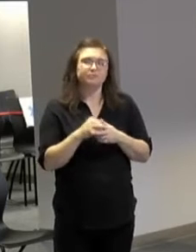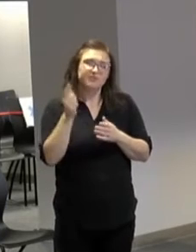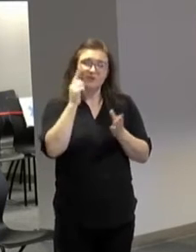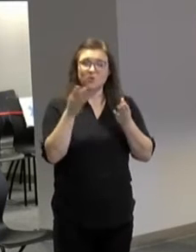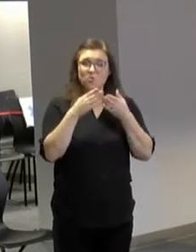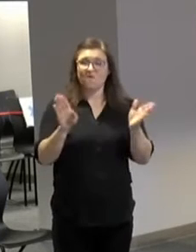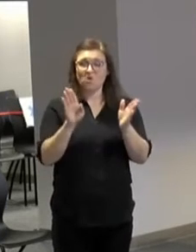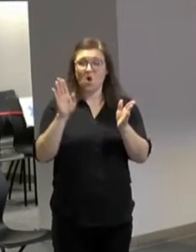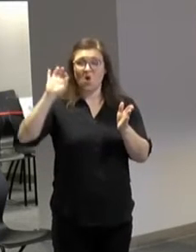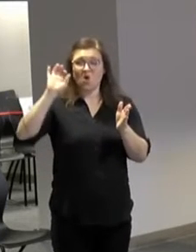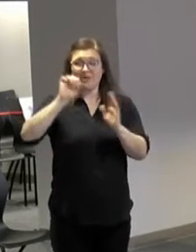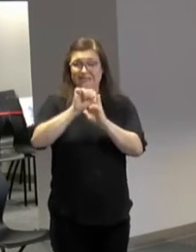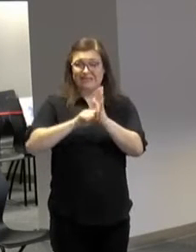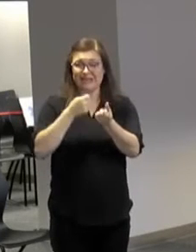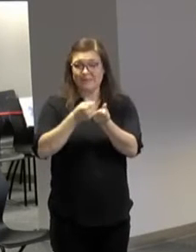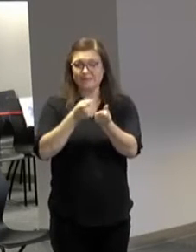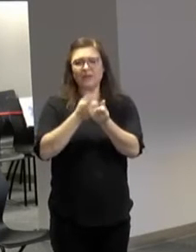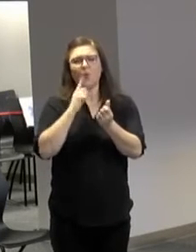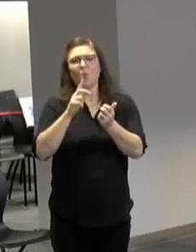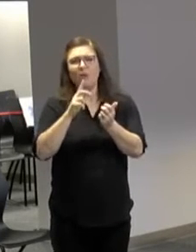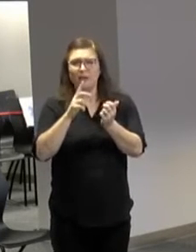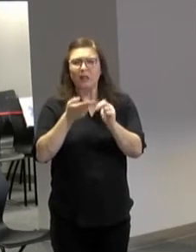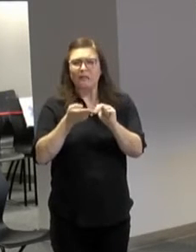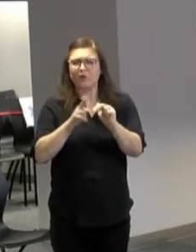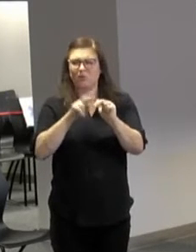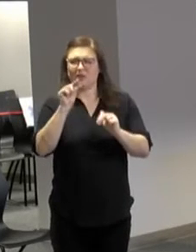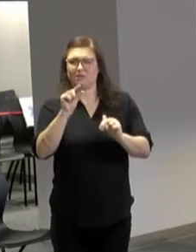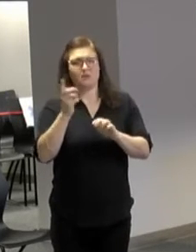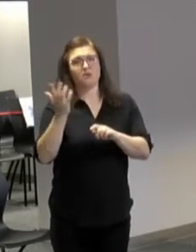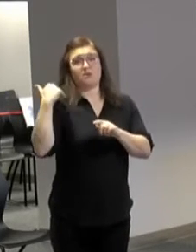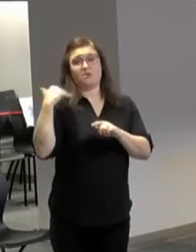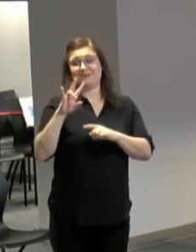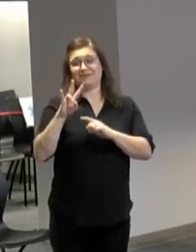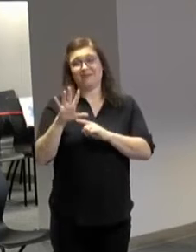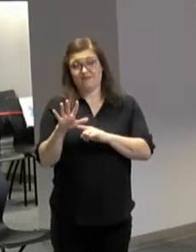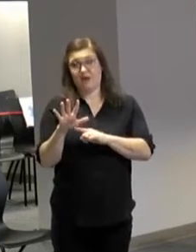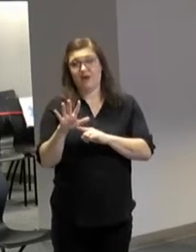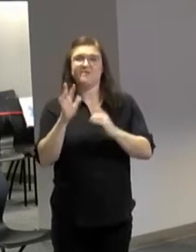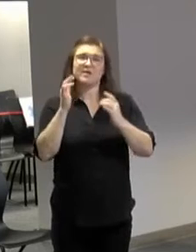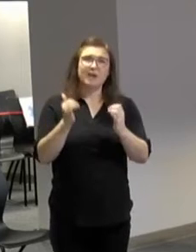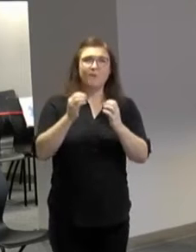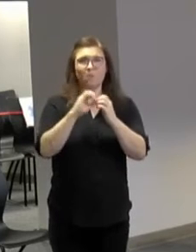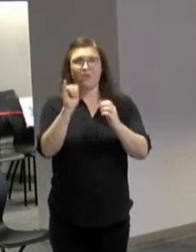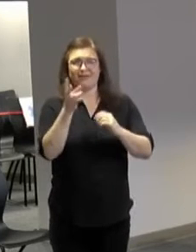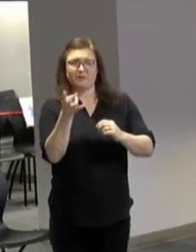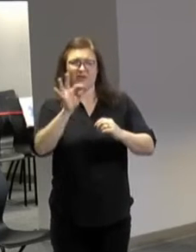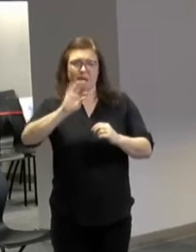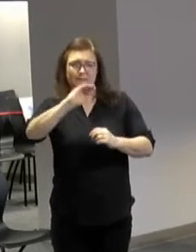state, is continued to climb a little bit higher from 75 to closer to 79%.